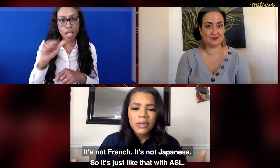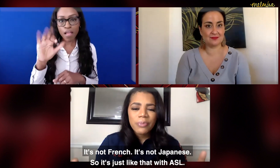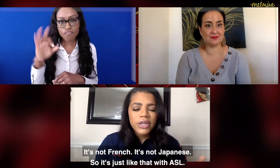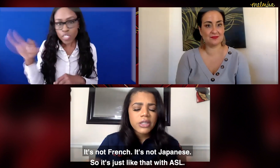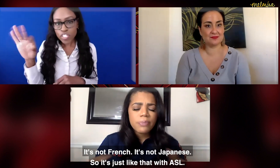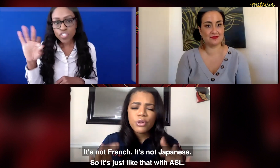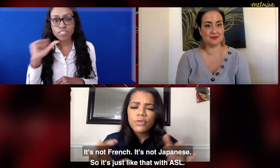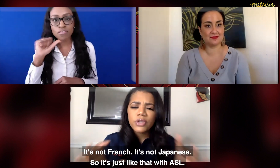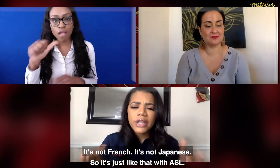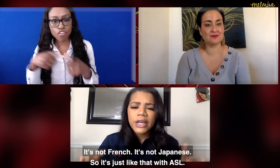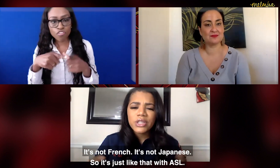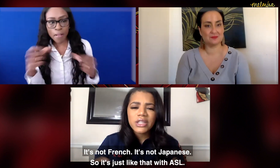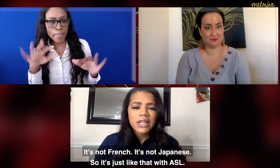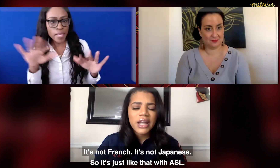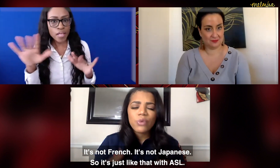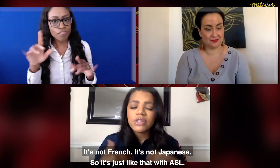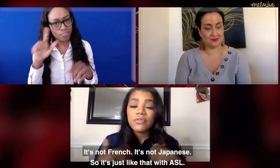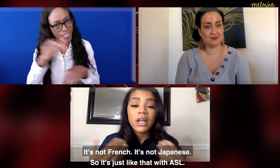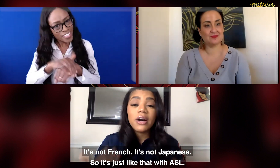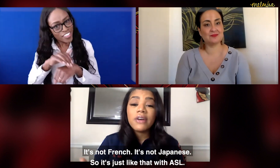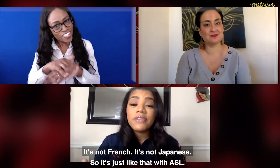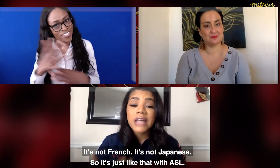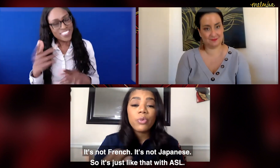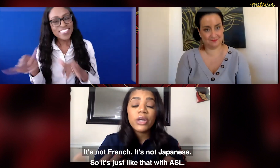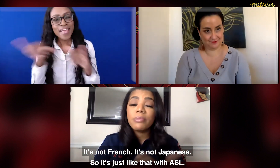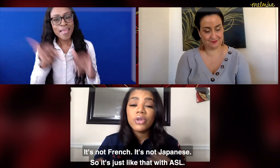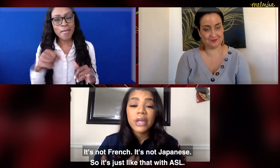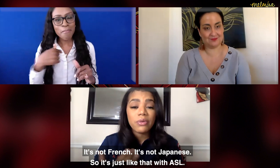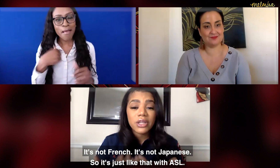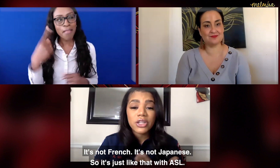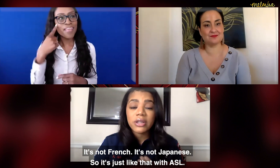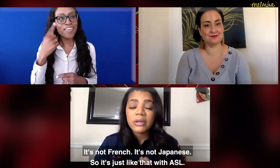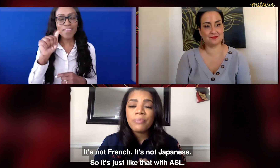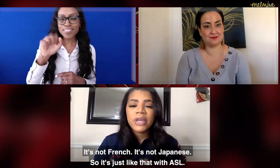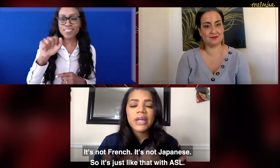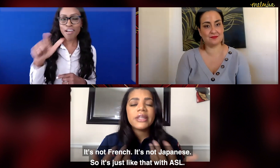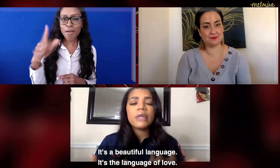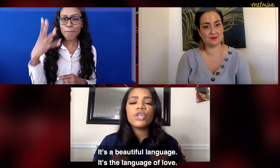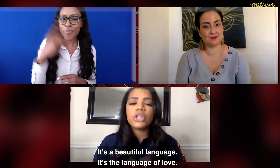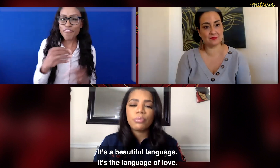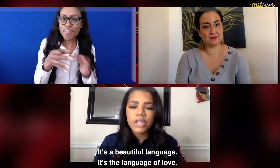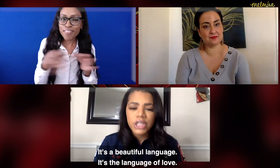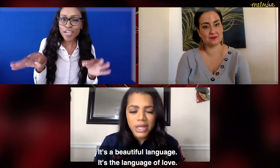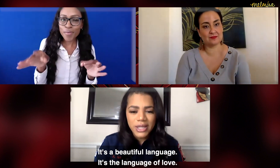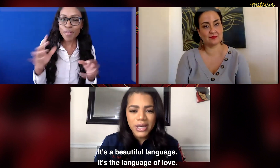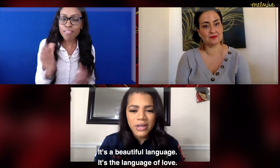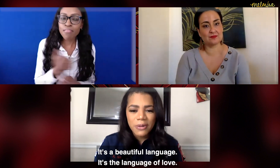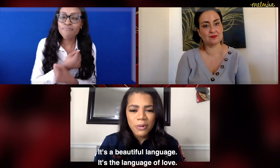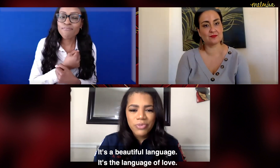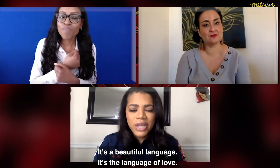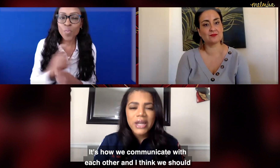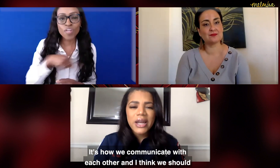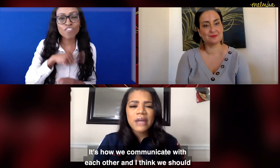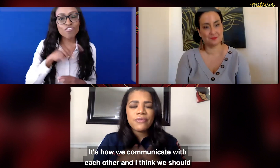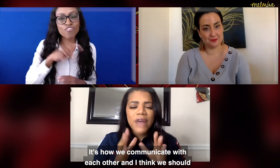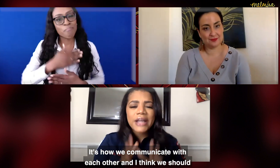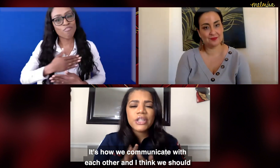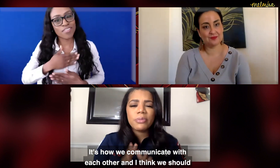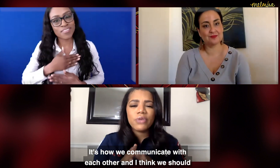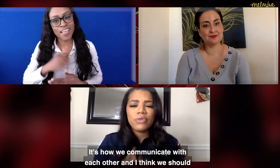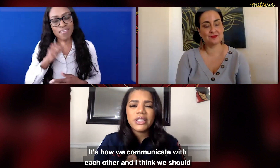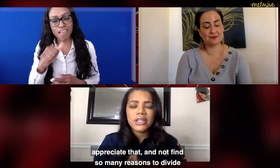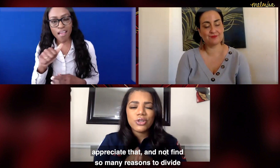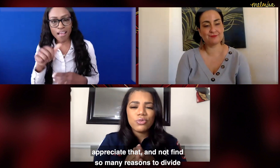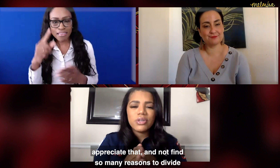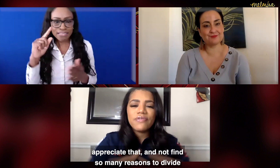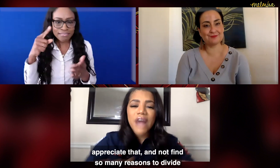ASL. It's a beautiful language. It's the language of love. It's how we communicate with each other. And I think we should appreciate that and not find so